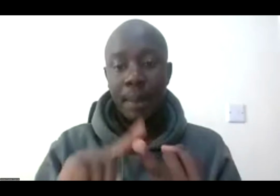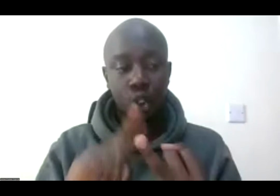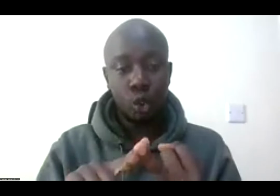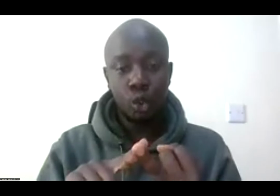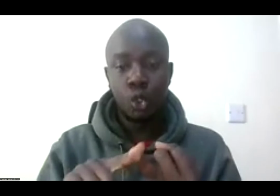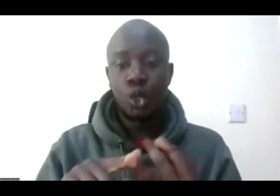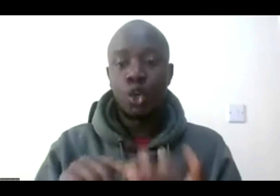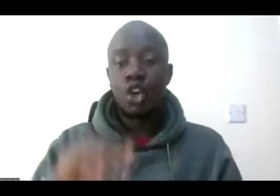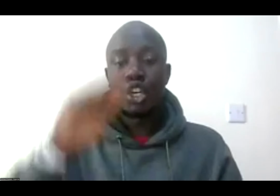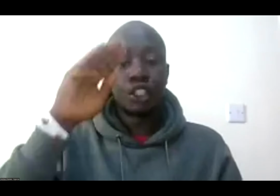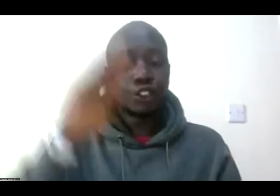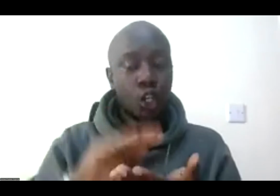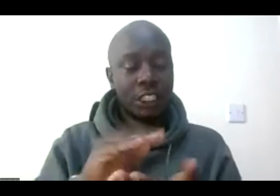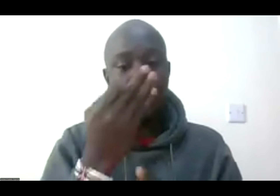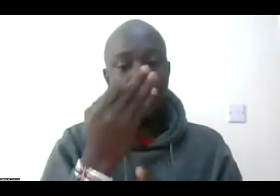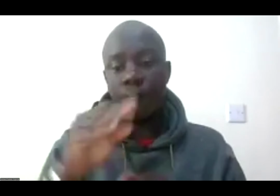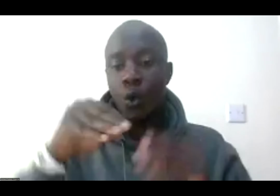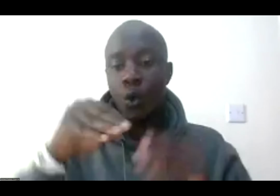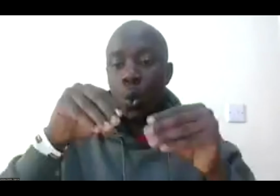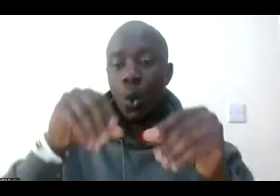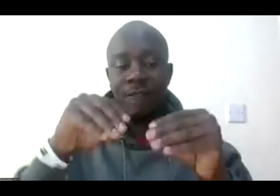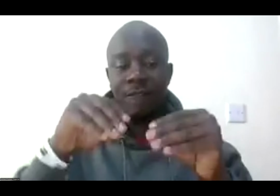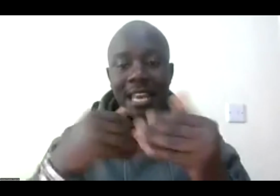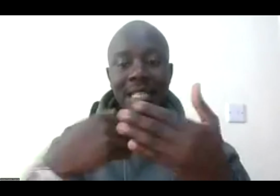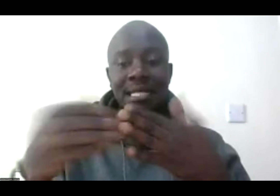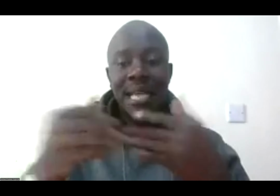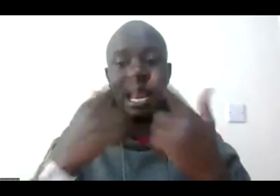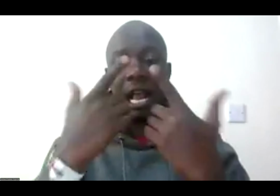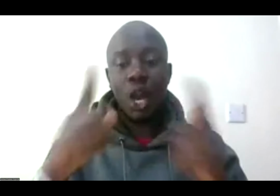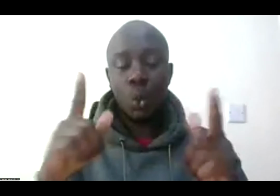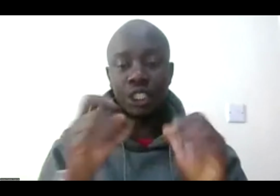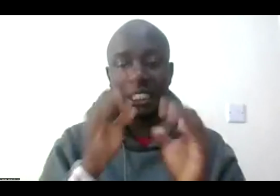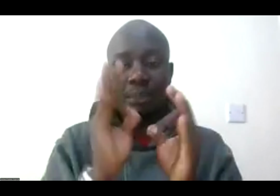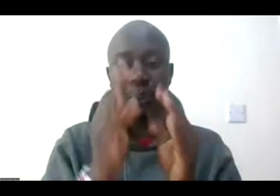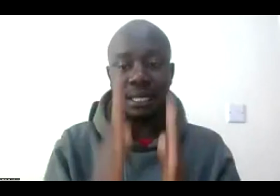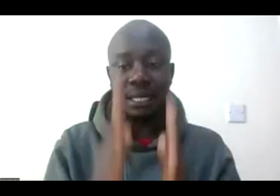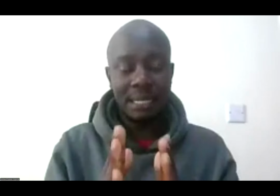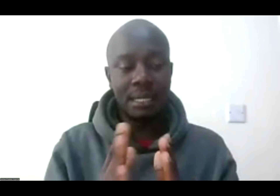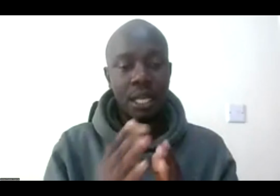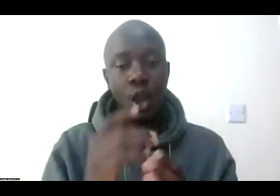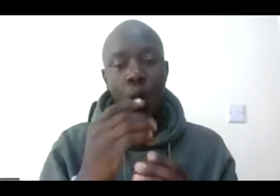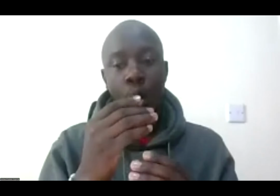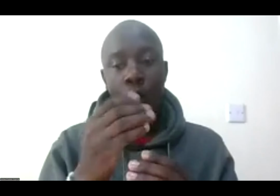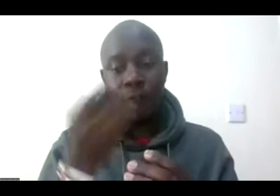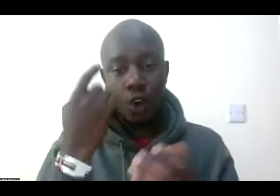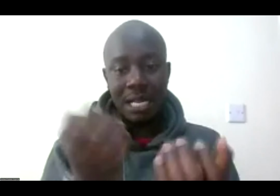sign language resources, shortage of sign language interpreters,